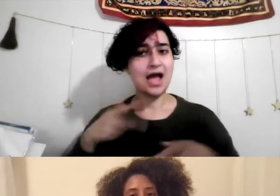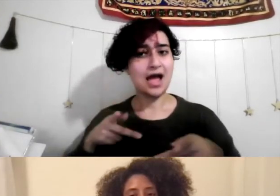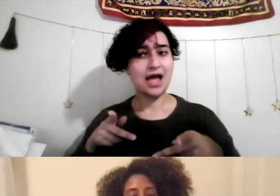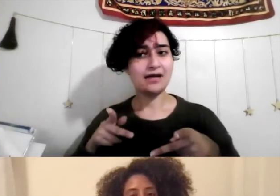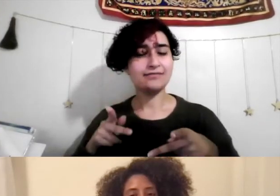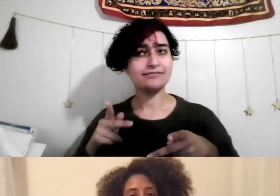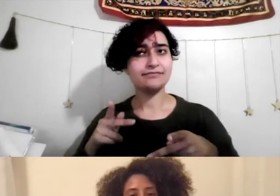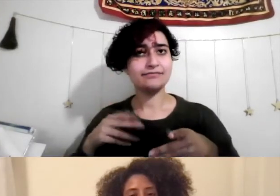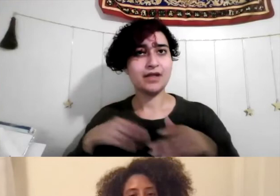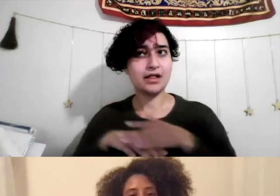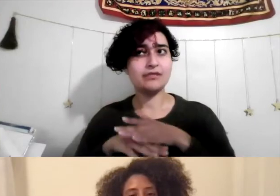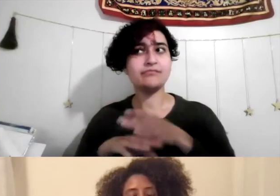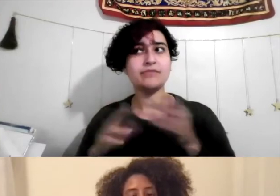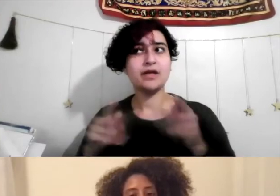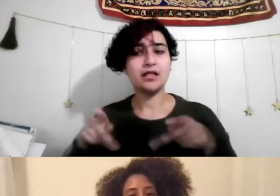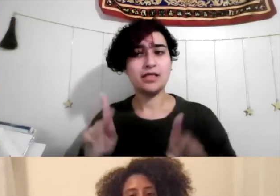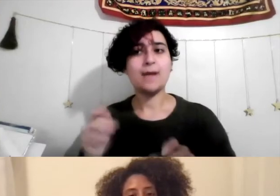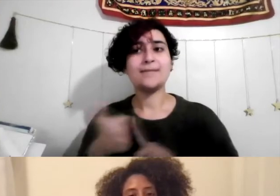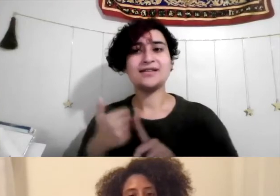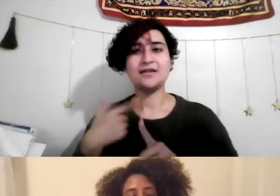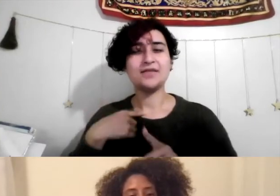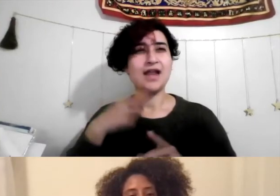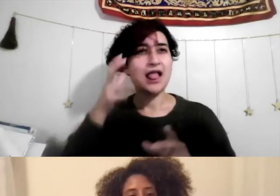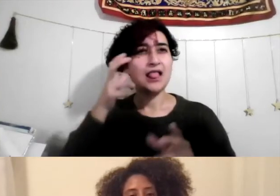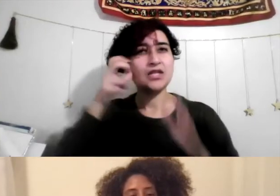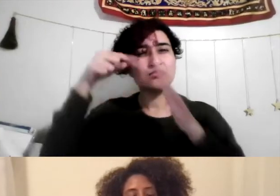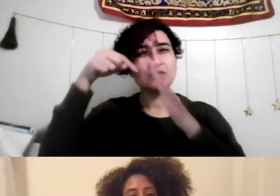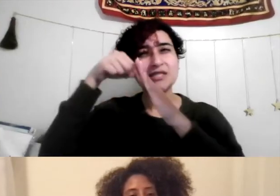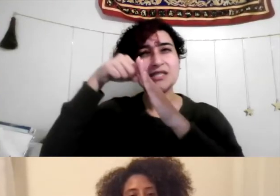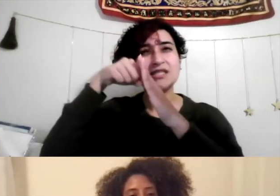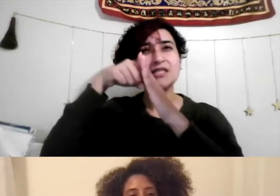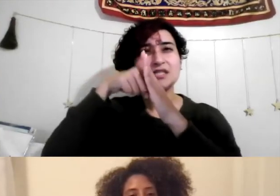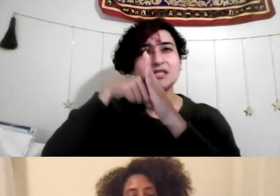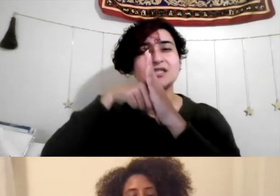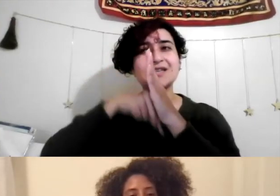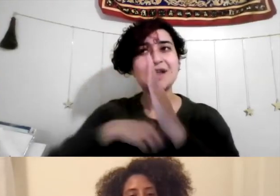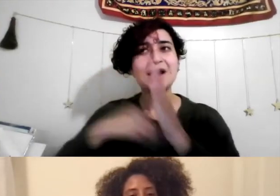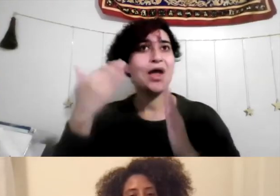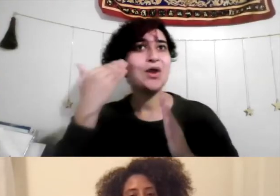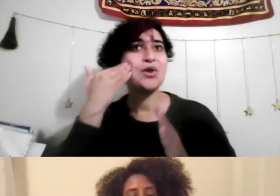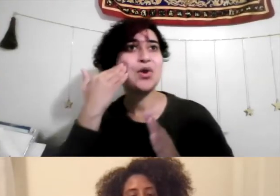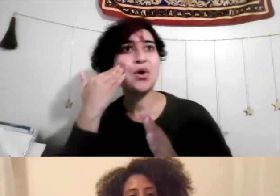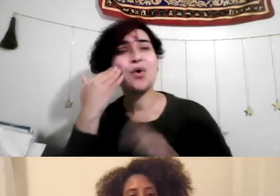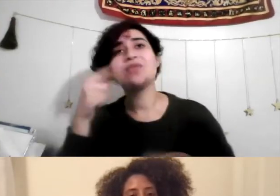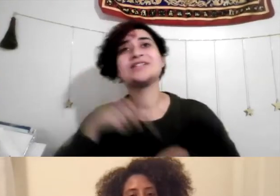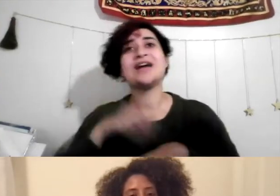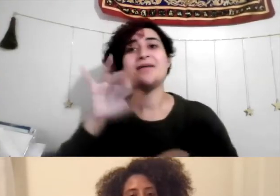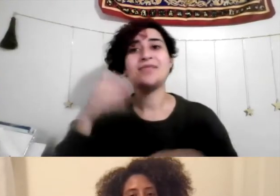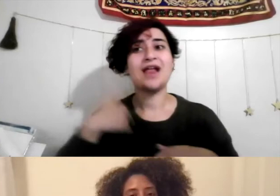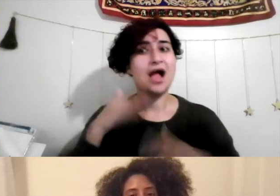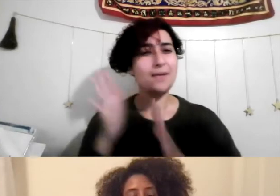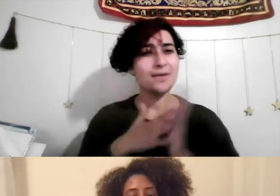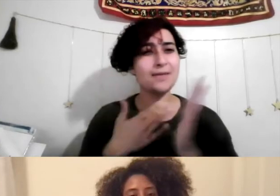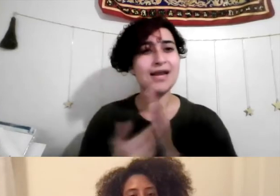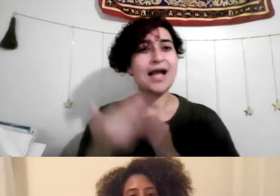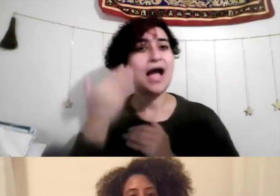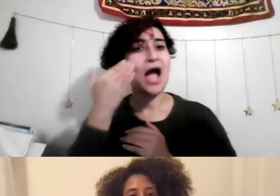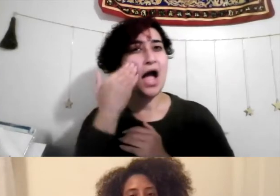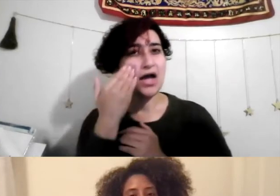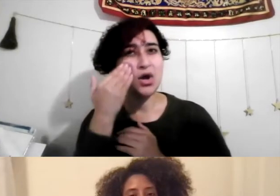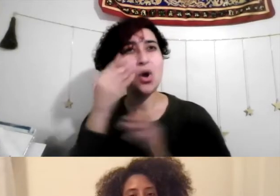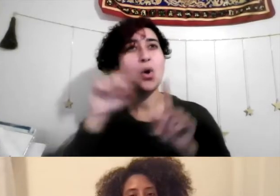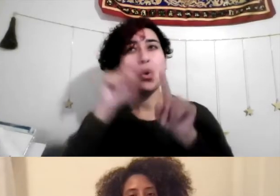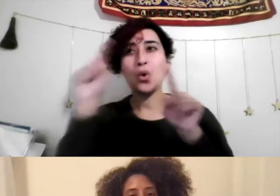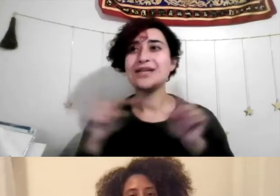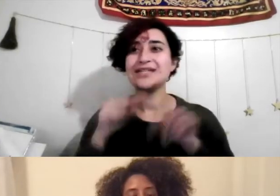listen so deeply to myself that I know the seasons of time that I'll be painting. I know the seasons of time that